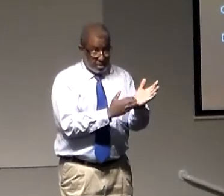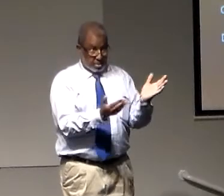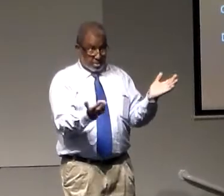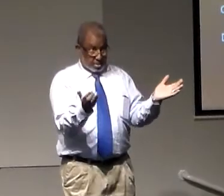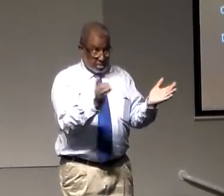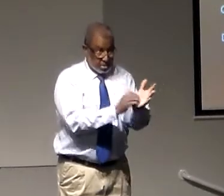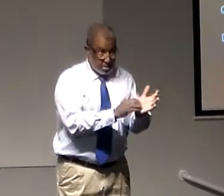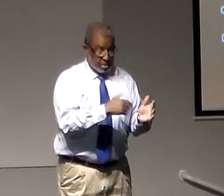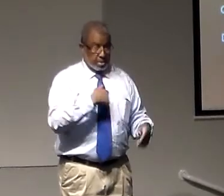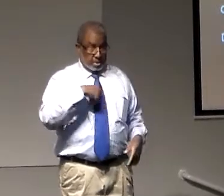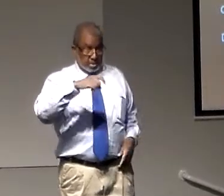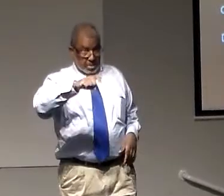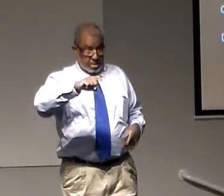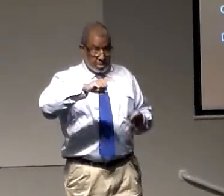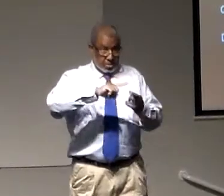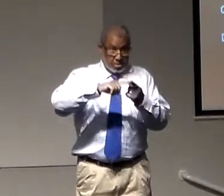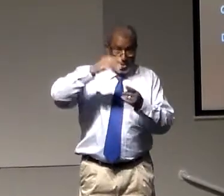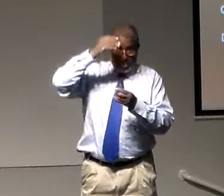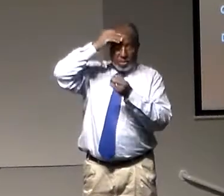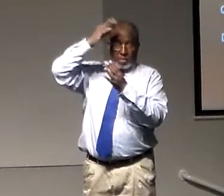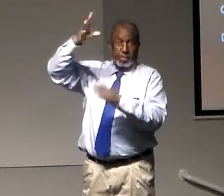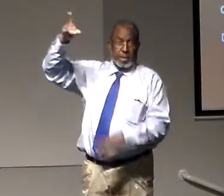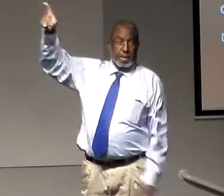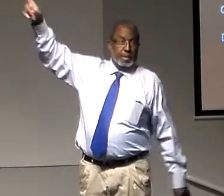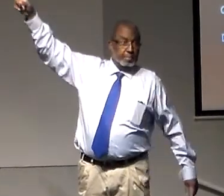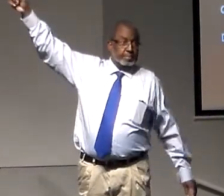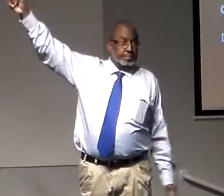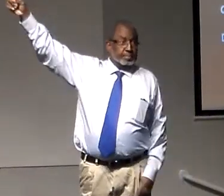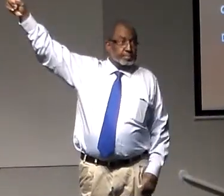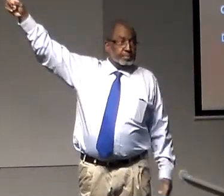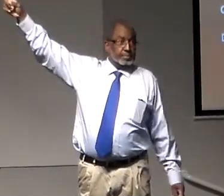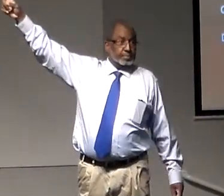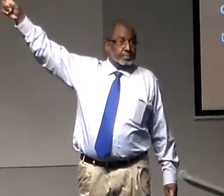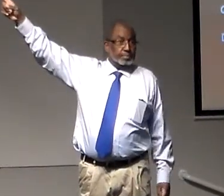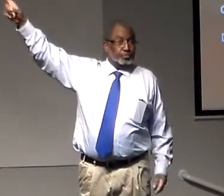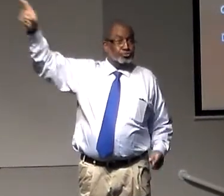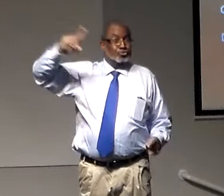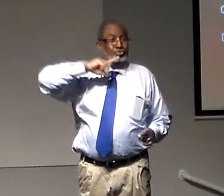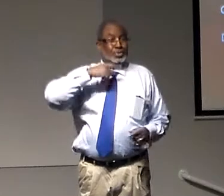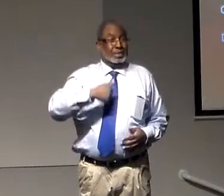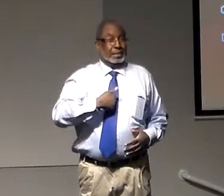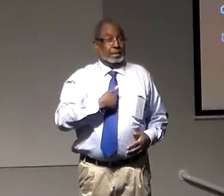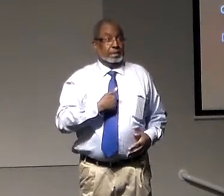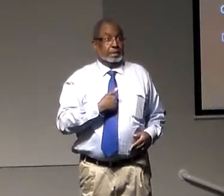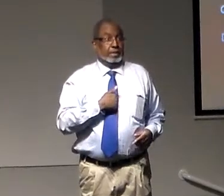Again and again and again. Then I need to obey him.